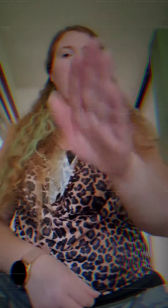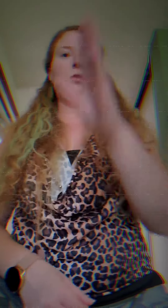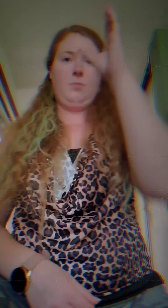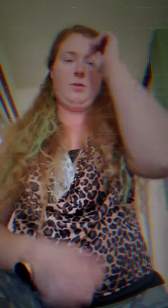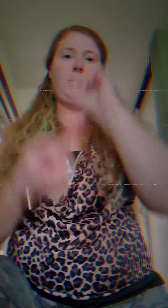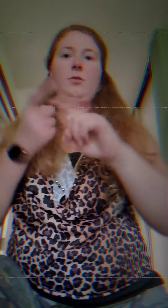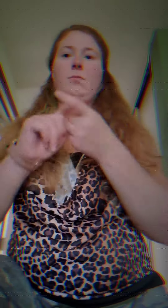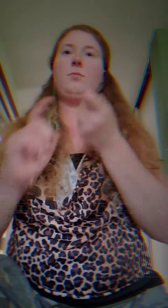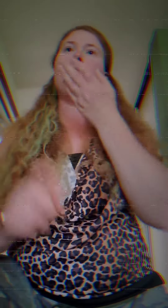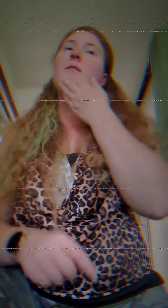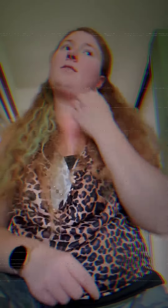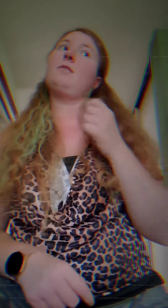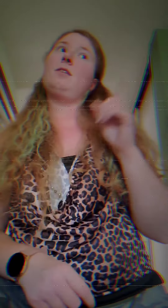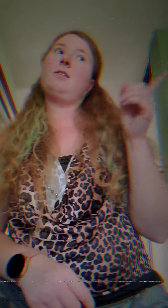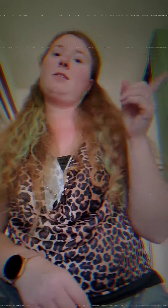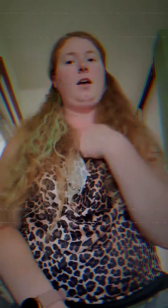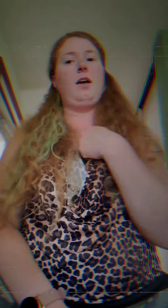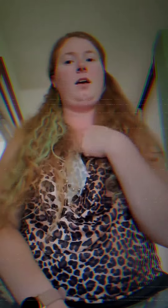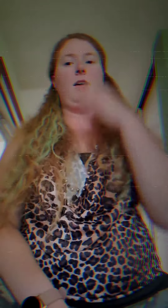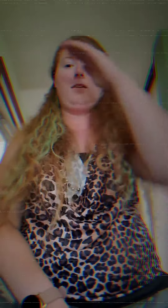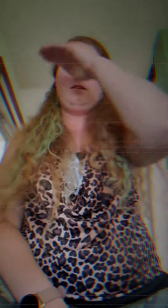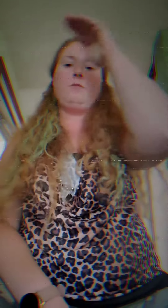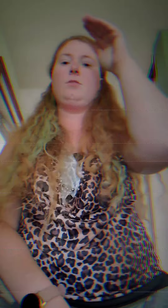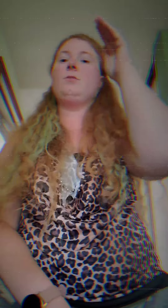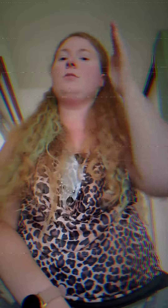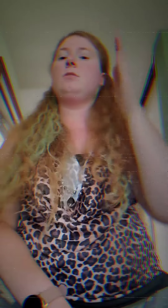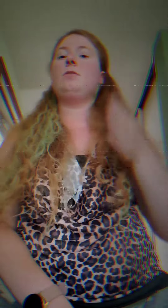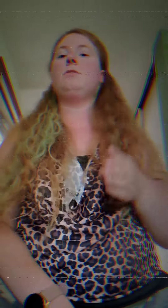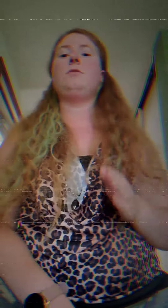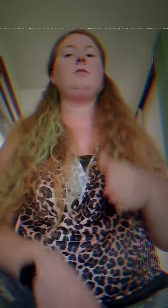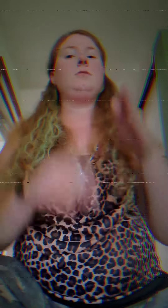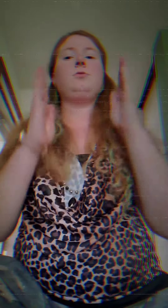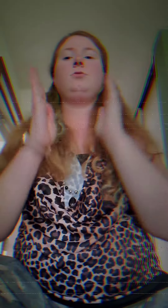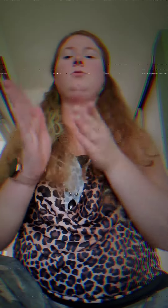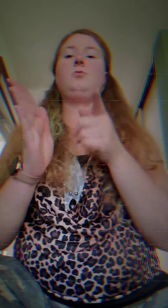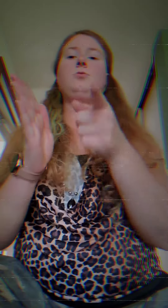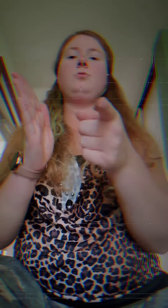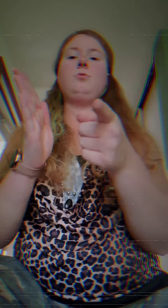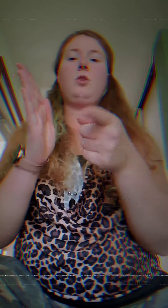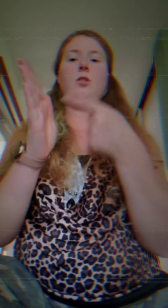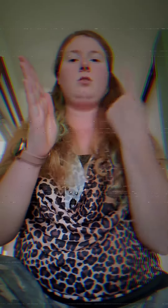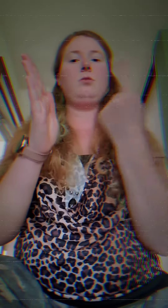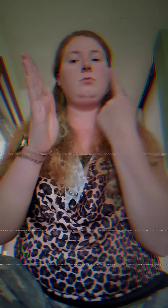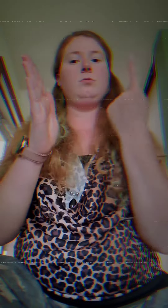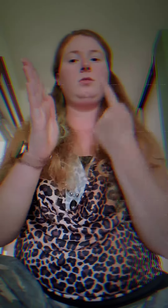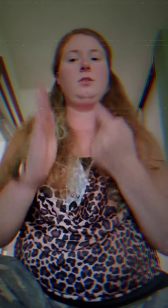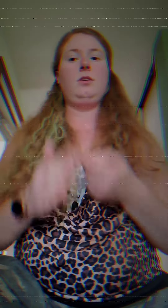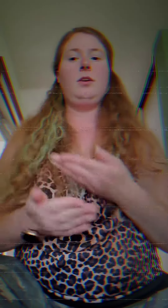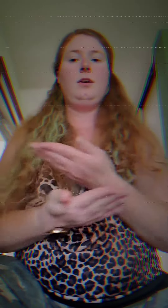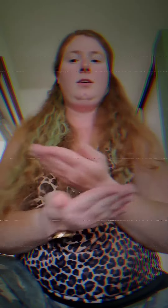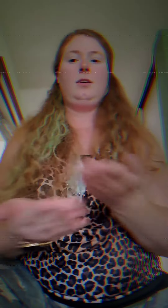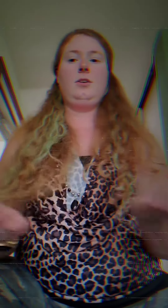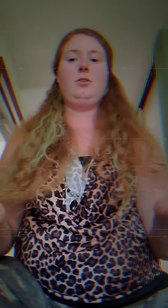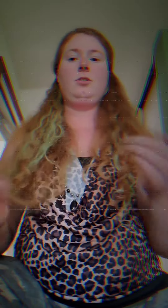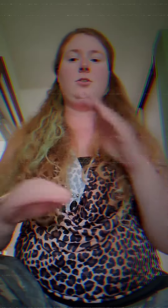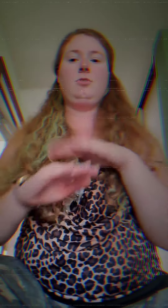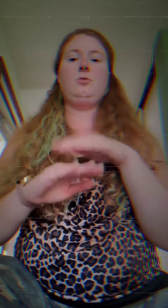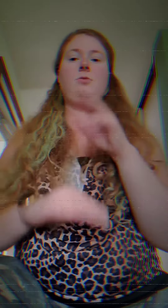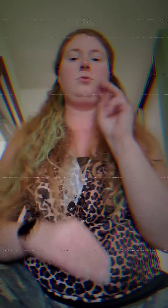I could be a better boyfriend. I never would have left you alone. Here on